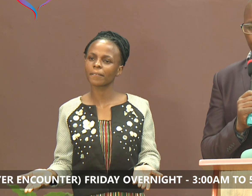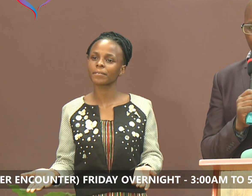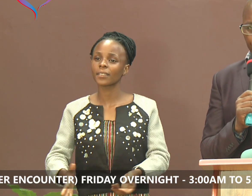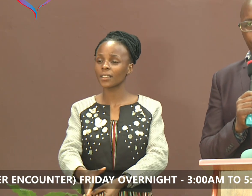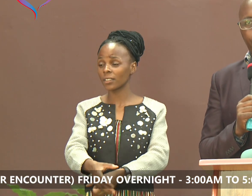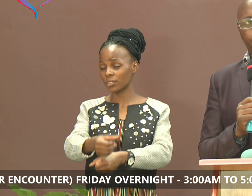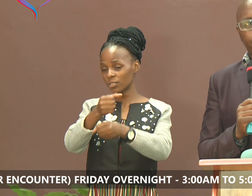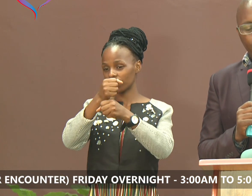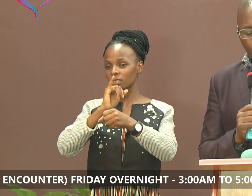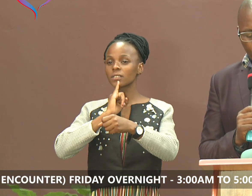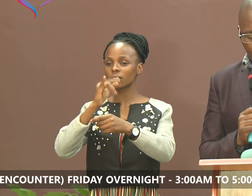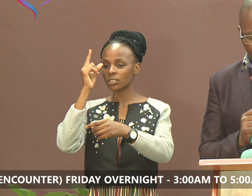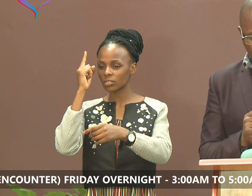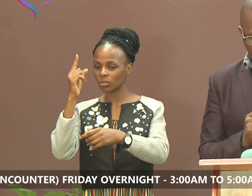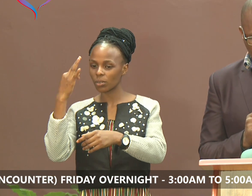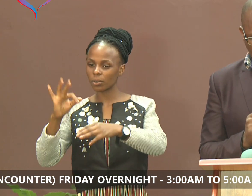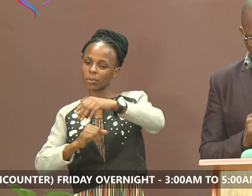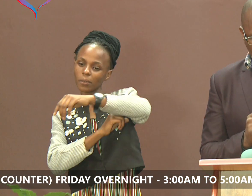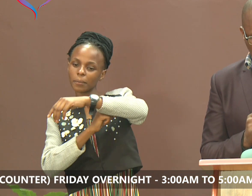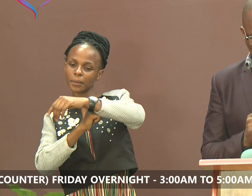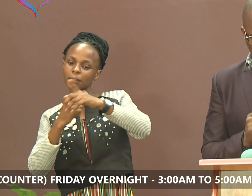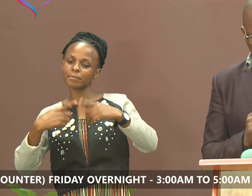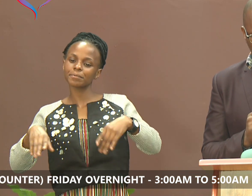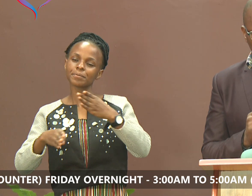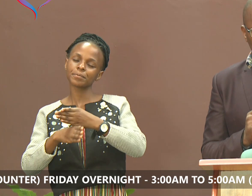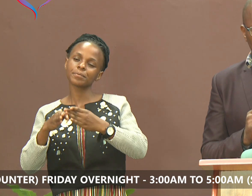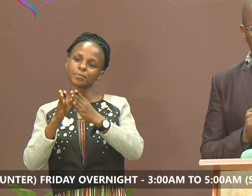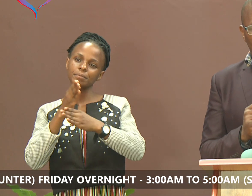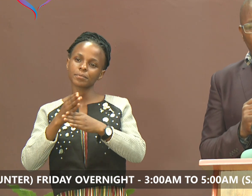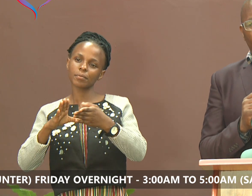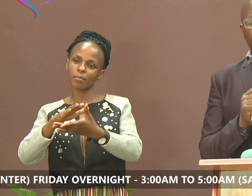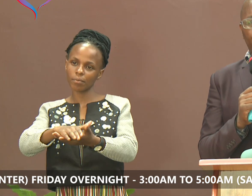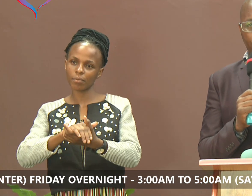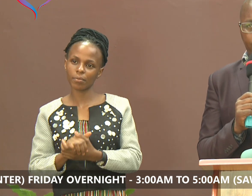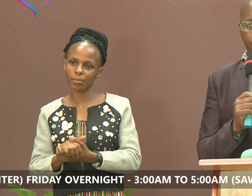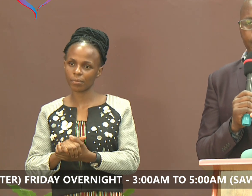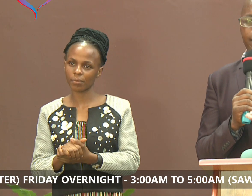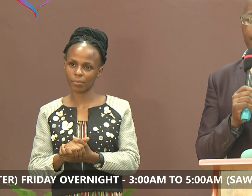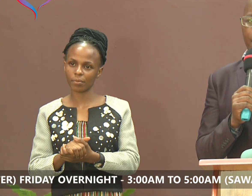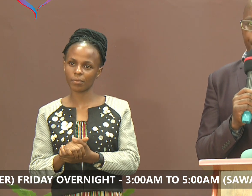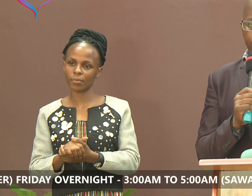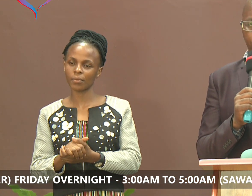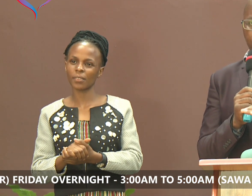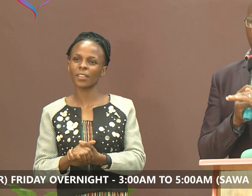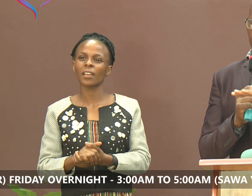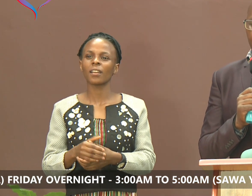we build marriage. Obwesigwa yemu ku mpaji kwe tuzimbira obufumbo. In fact, trust is the currency of